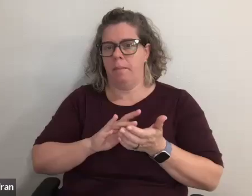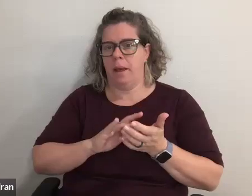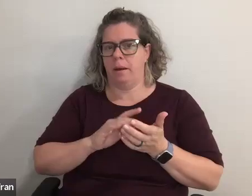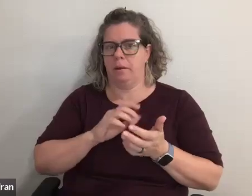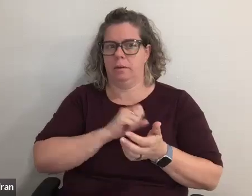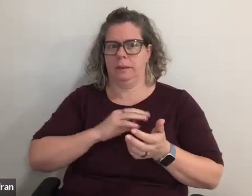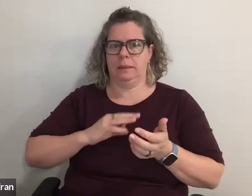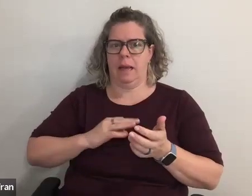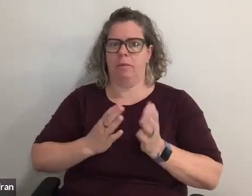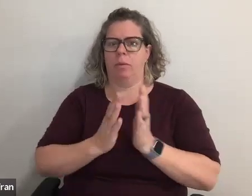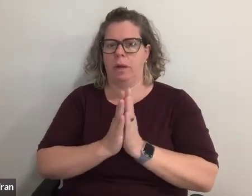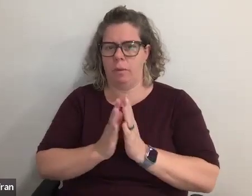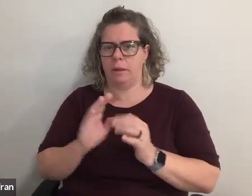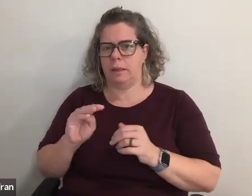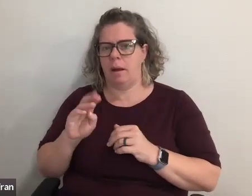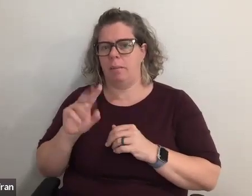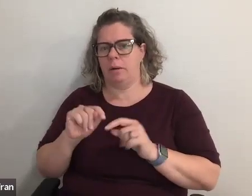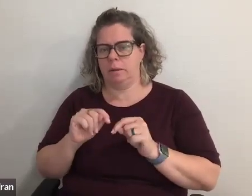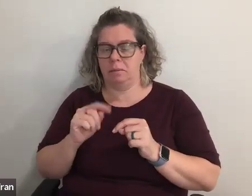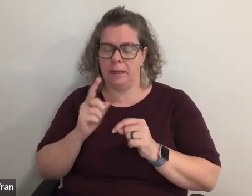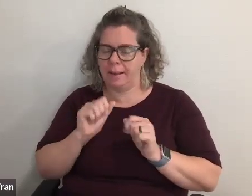these dispatches. So it really could be anybody.